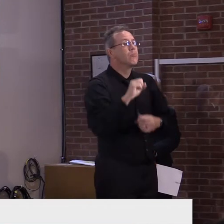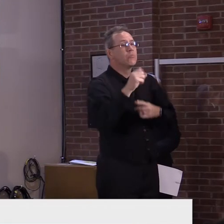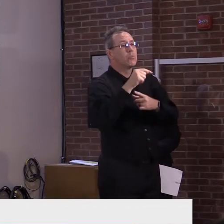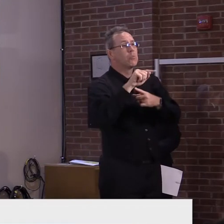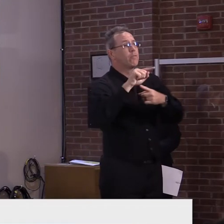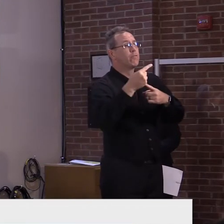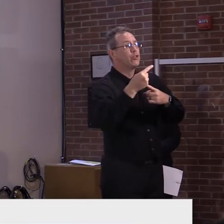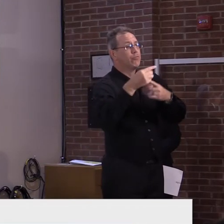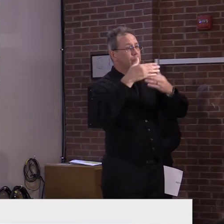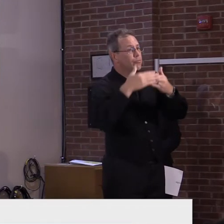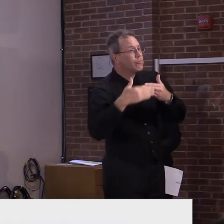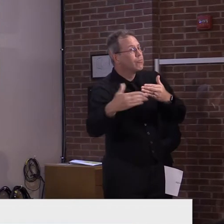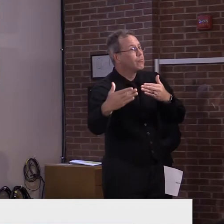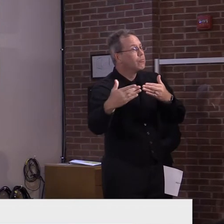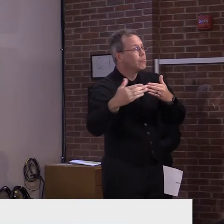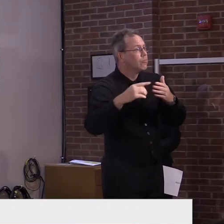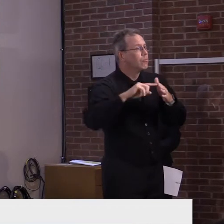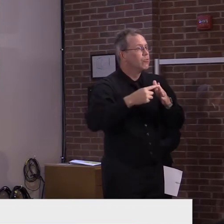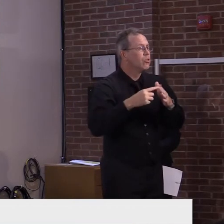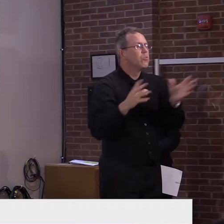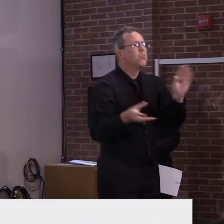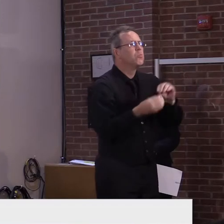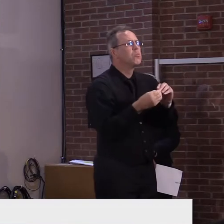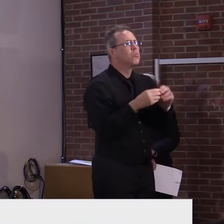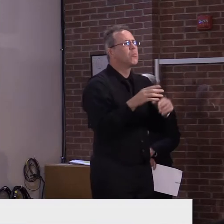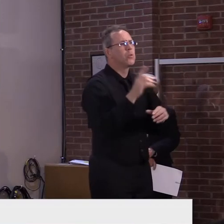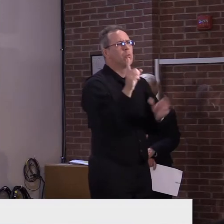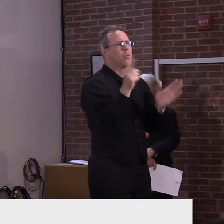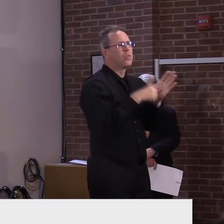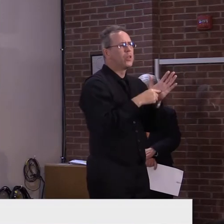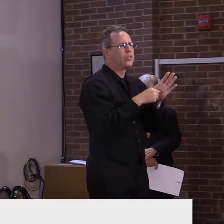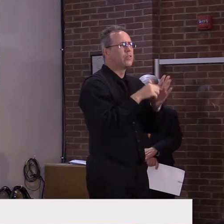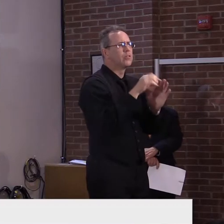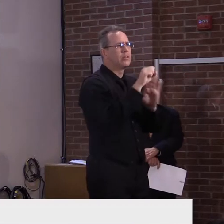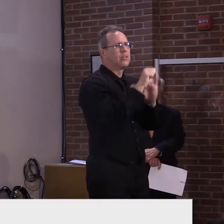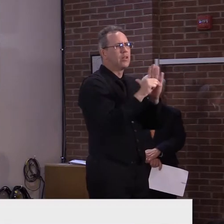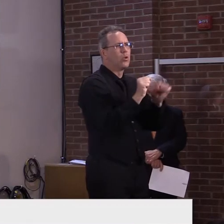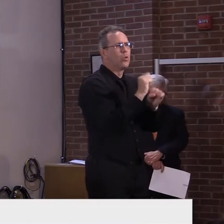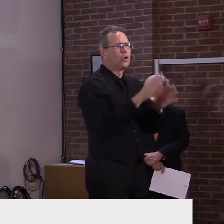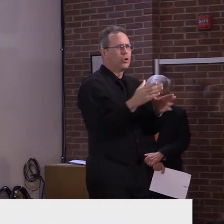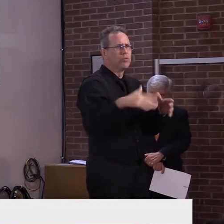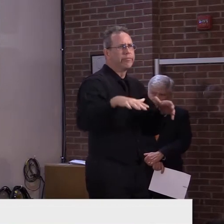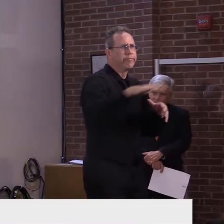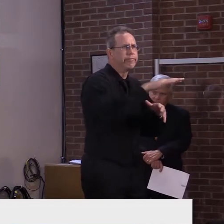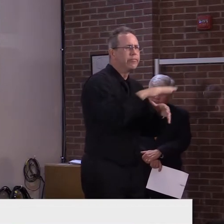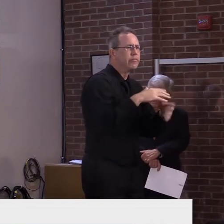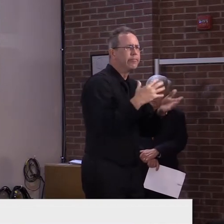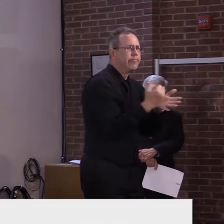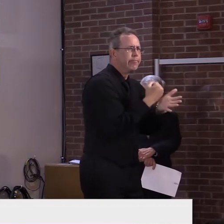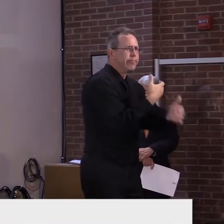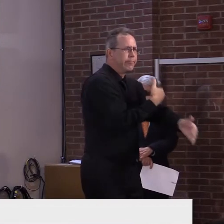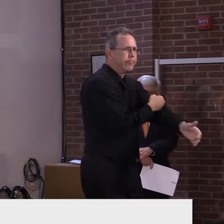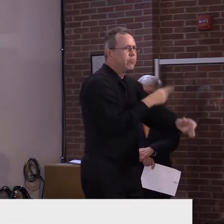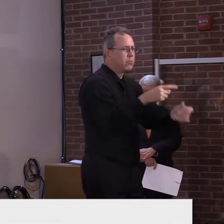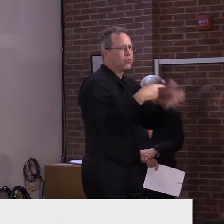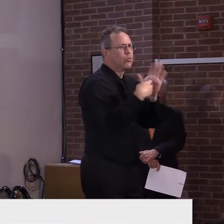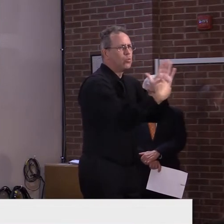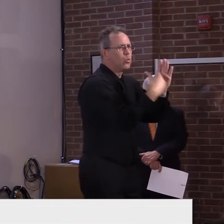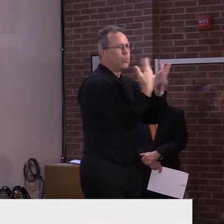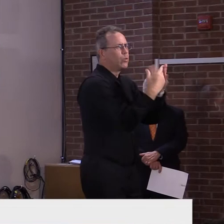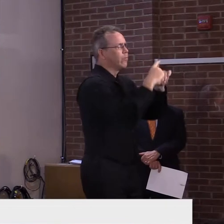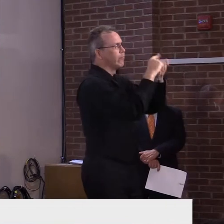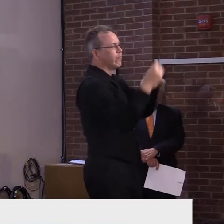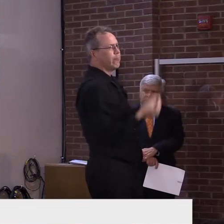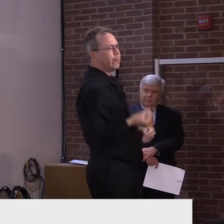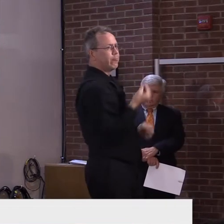about 1,000 employees who will have to attest that they're fully vaccinated, or they will be required to test for COVID weekly